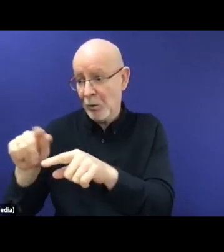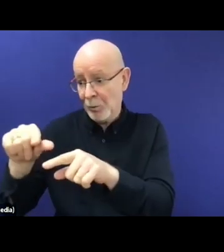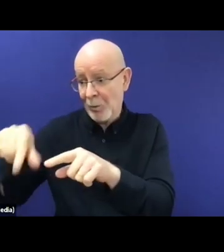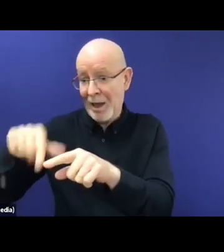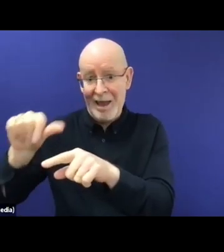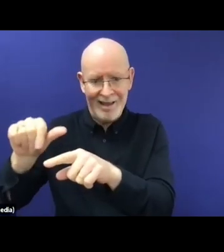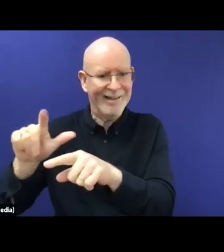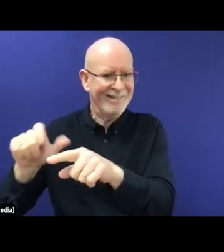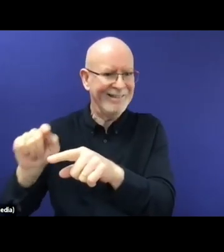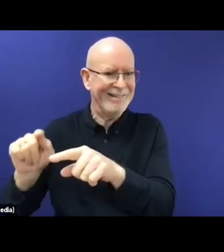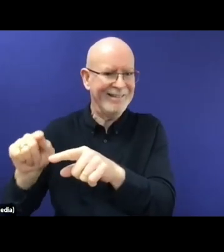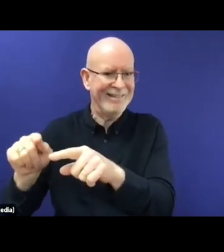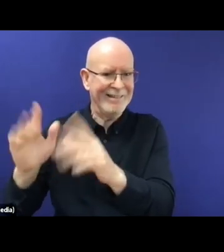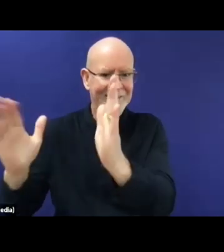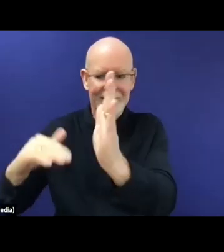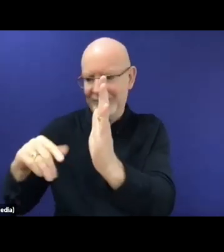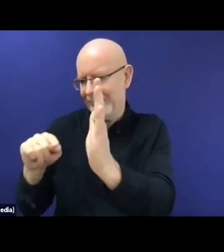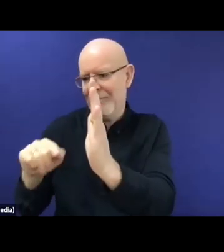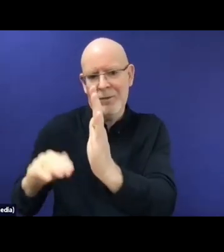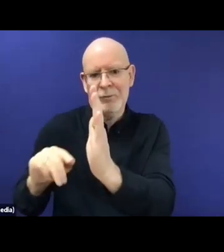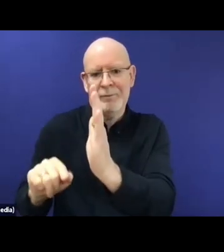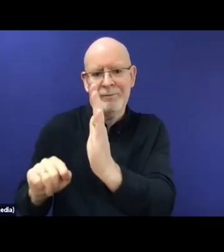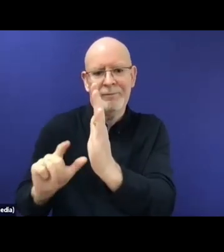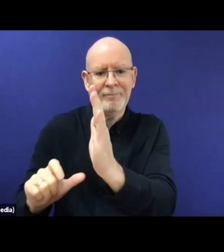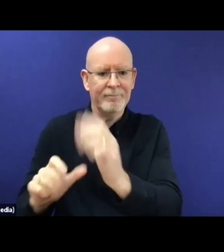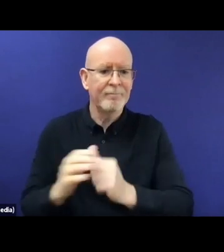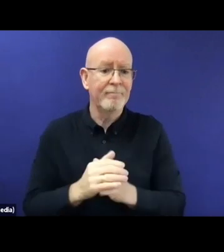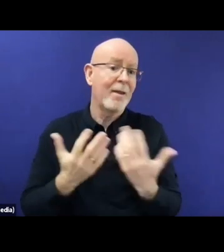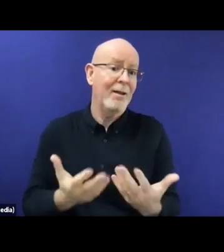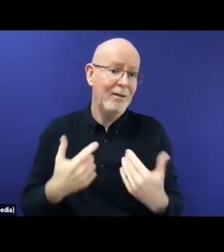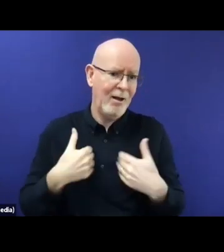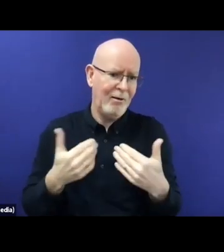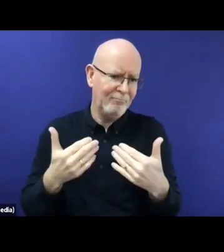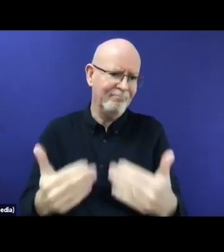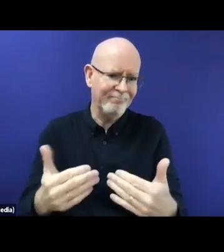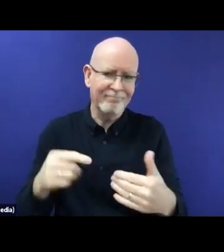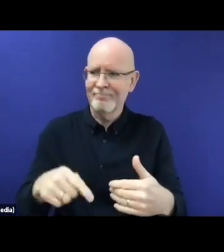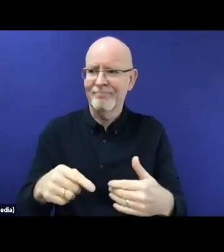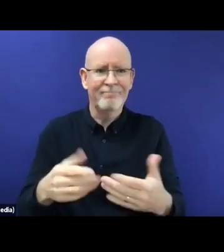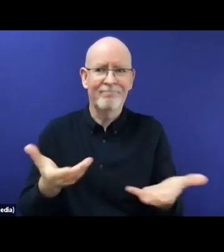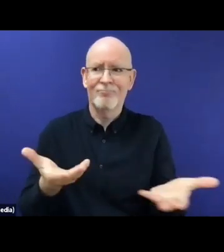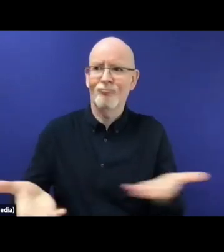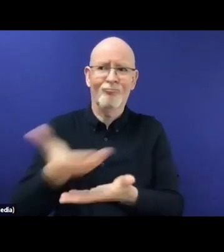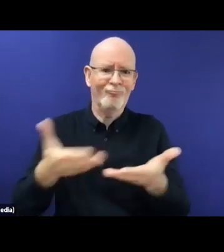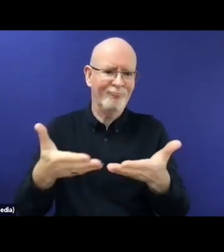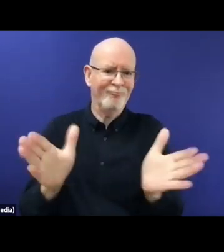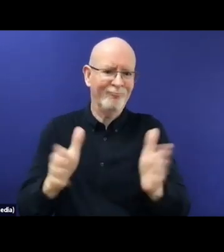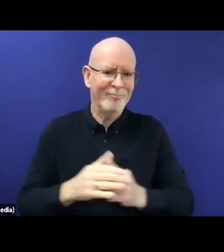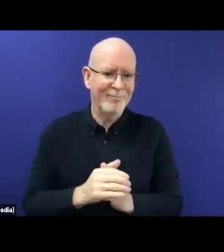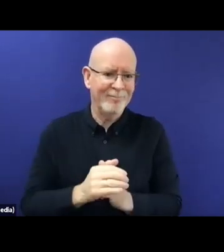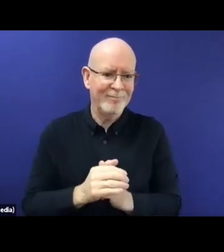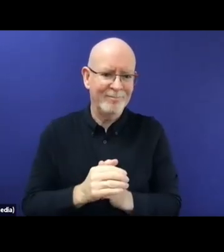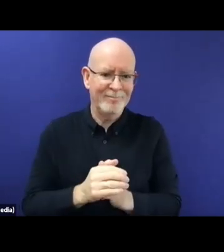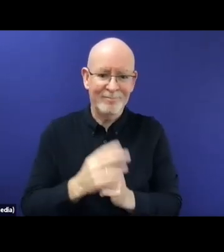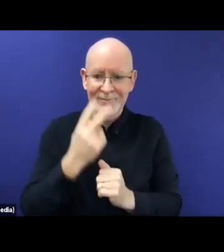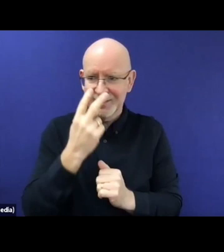panelists and introducing them to you. The first panelist is Ms. Rossella Pagliuchi-Lor. She